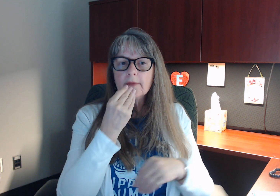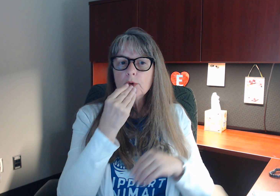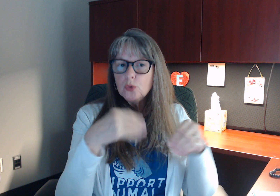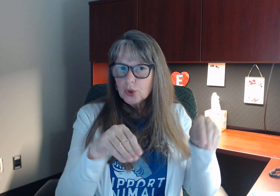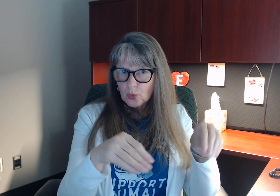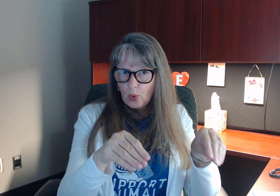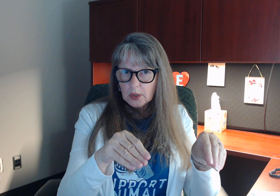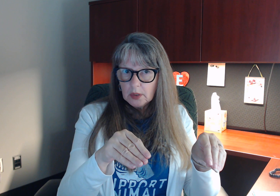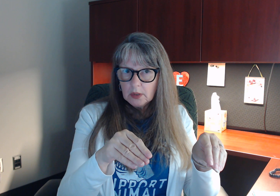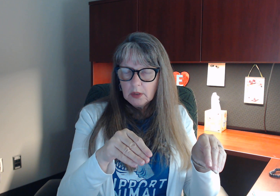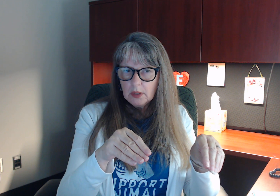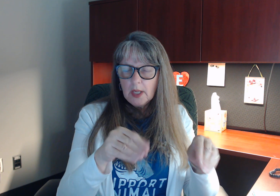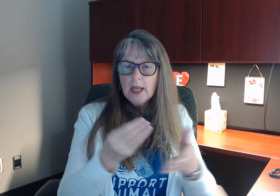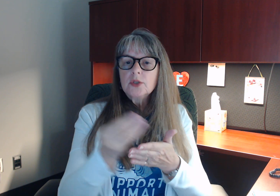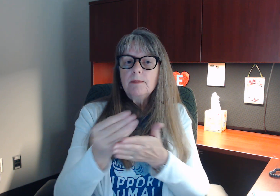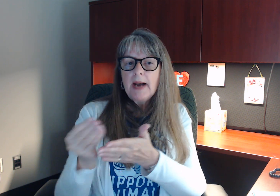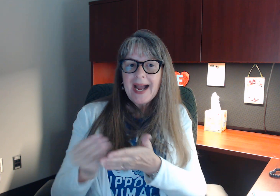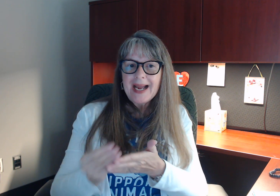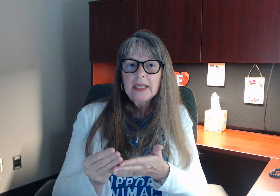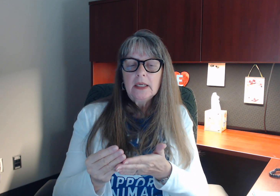food store, to buy